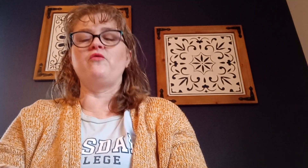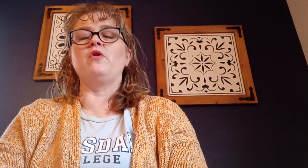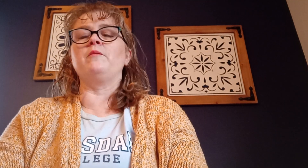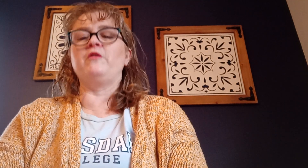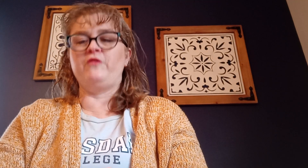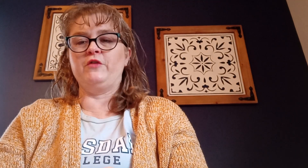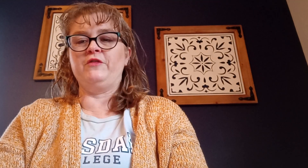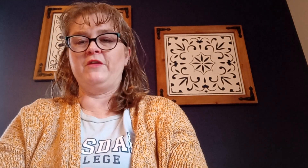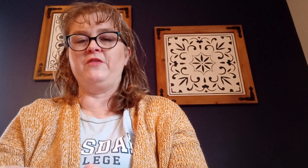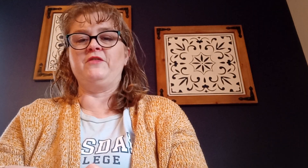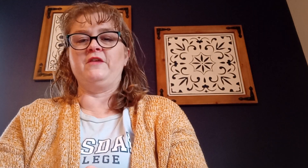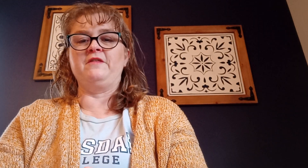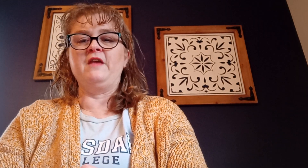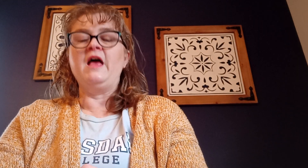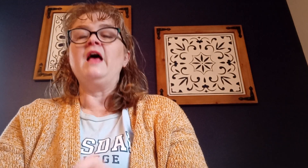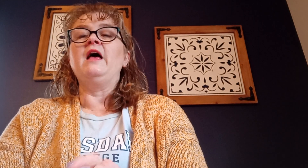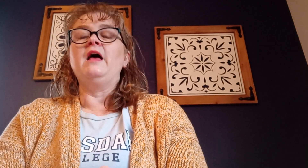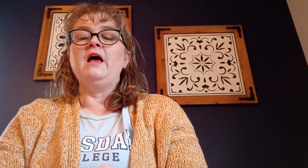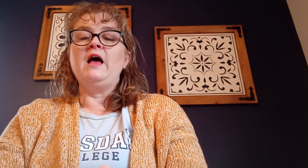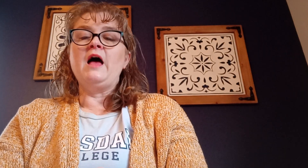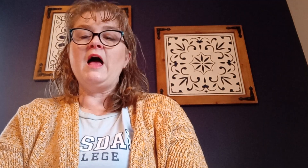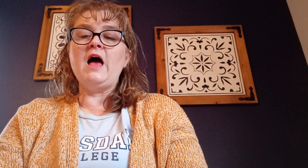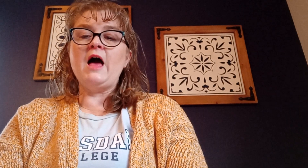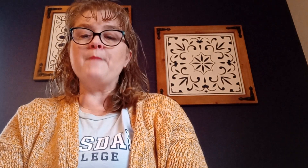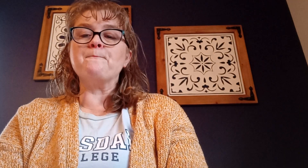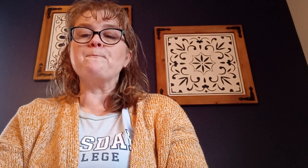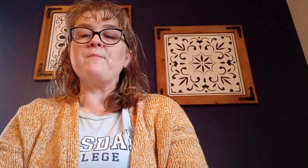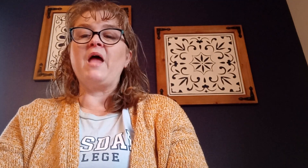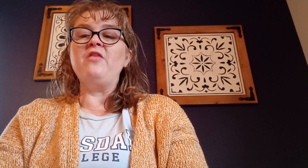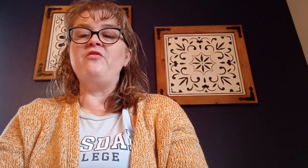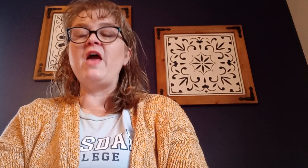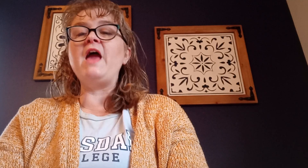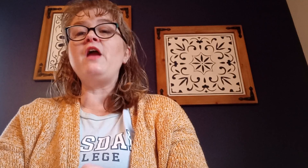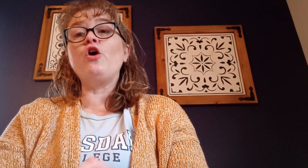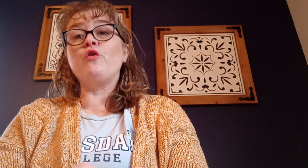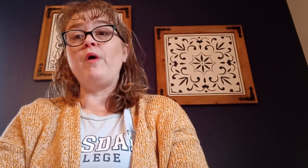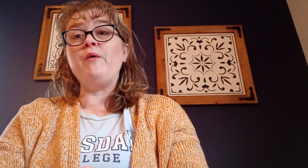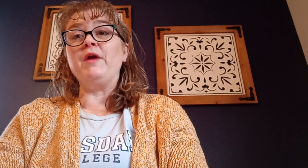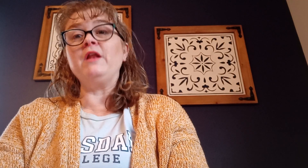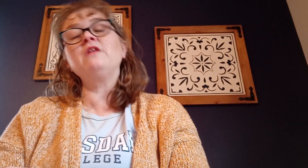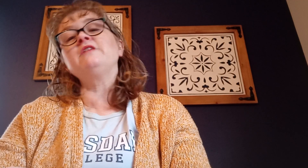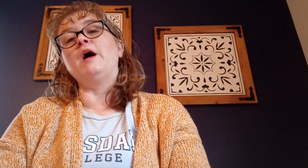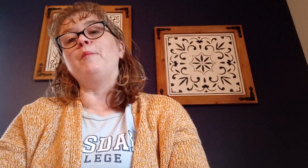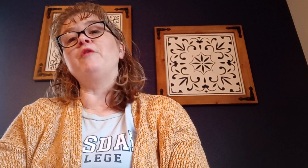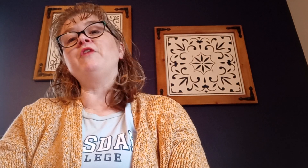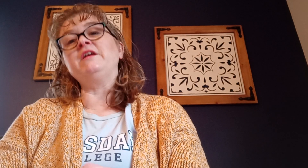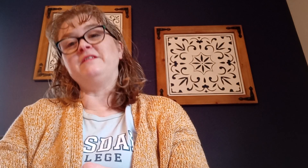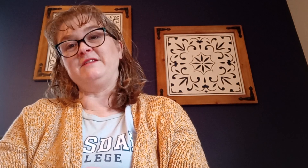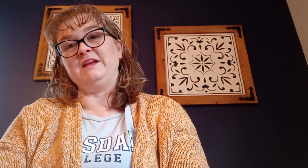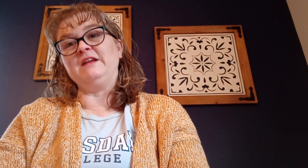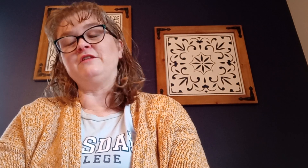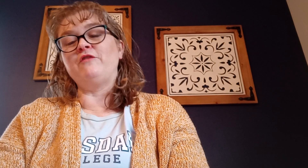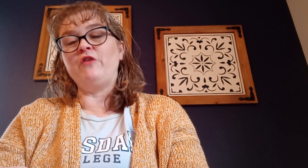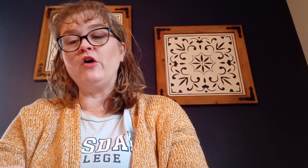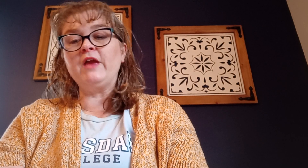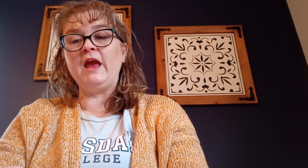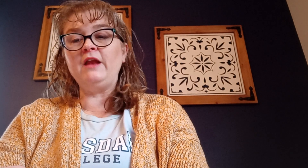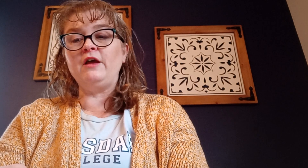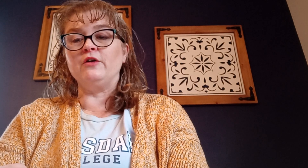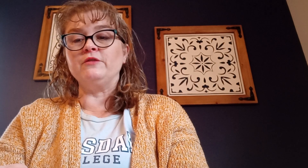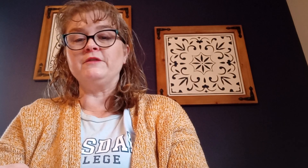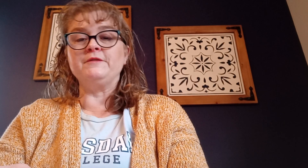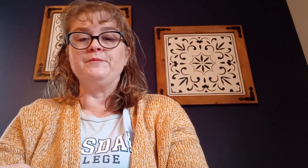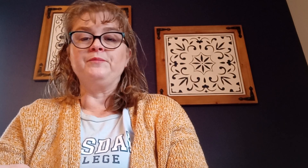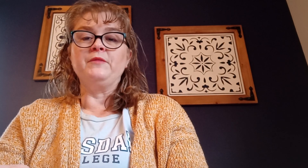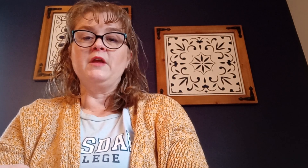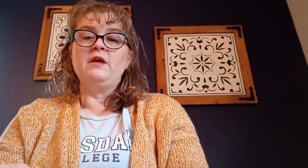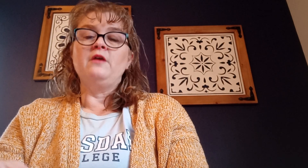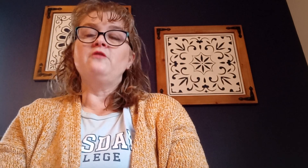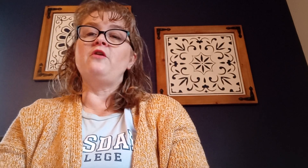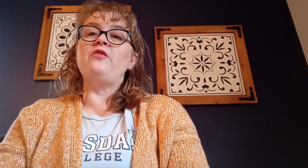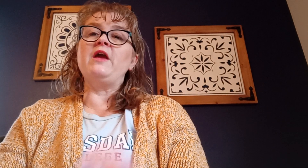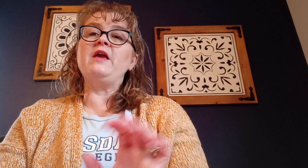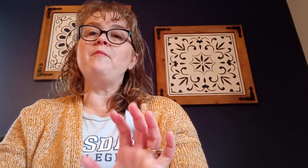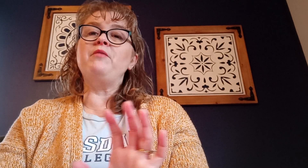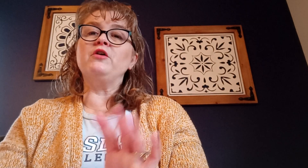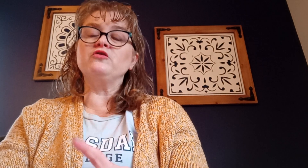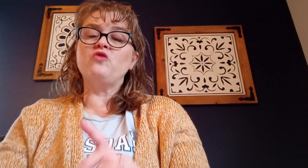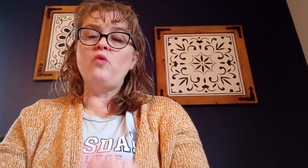perform photosynthesis. They are growing on top of extinct volcanoes. So they can build